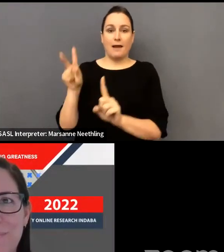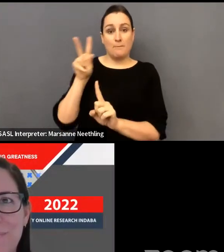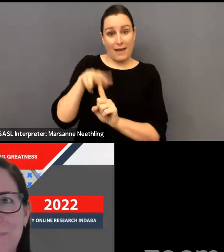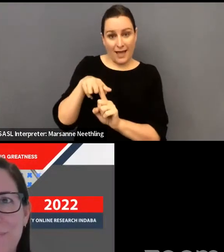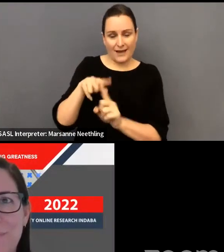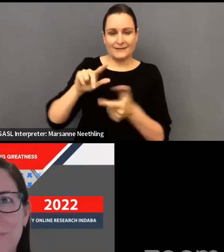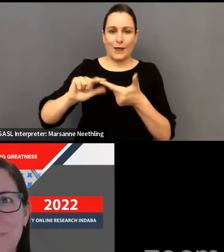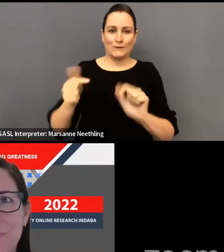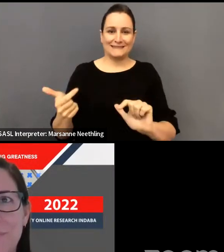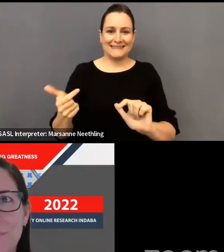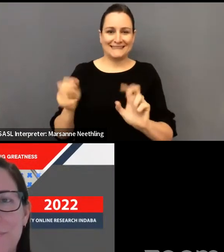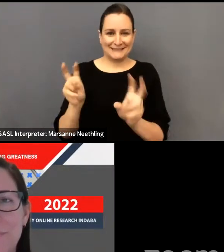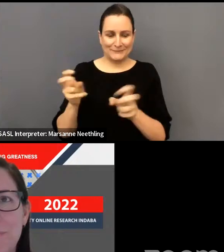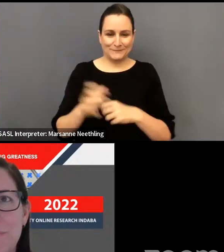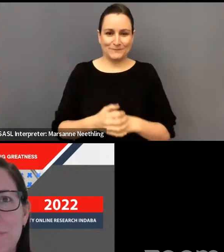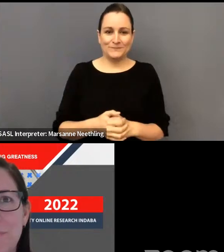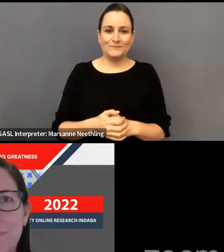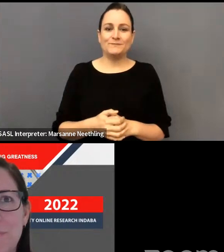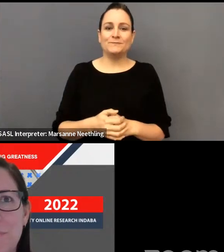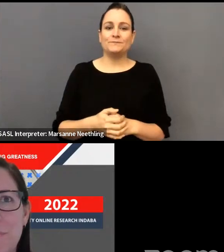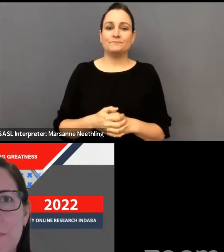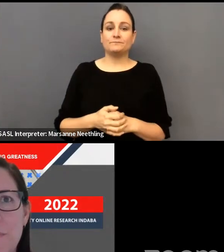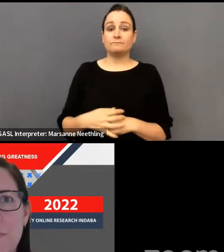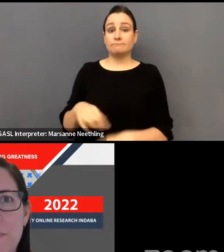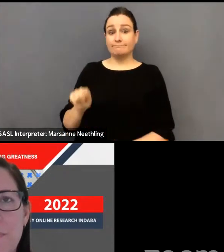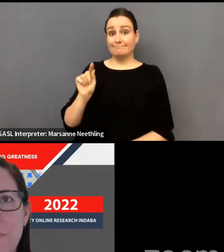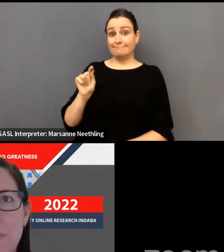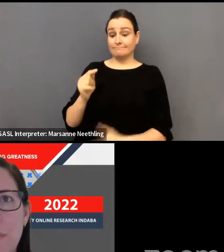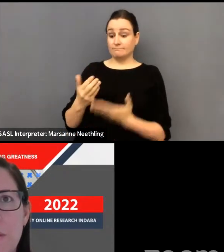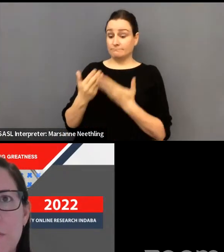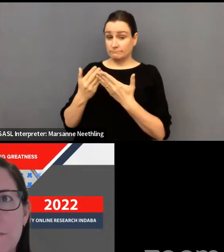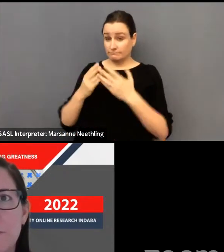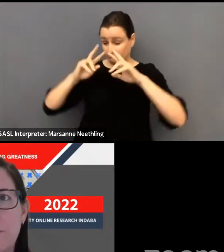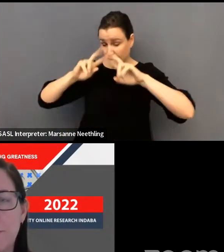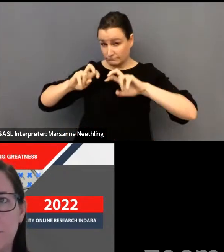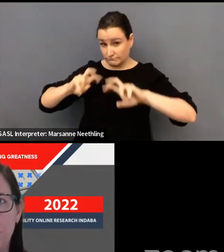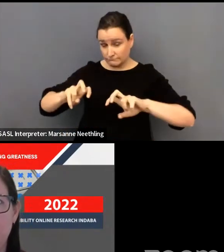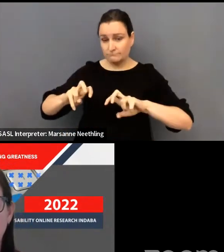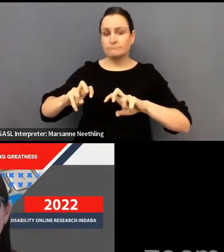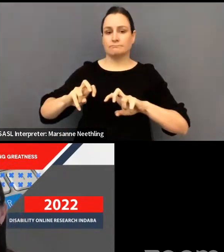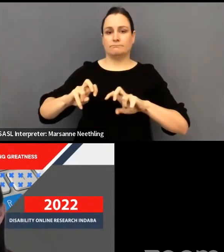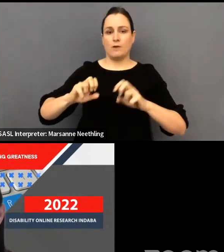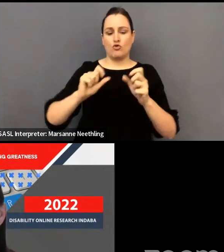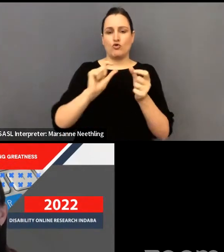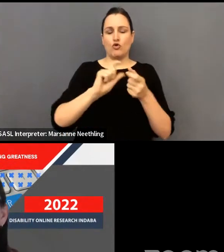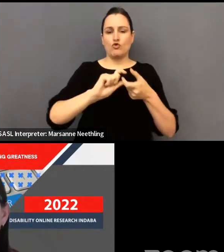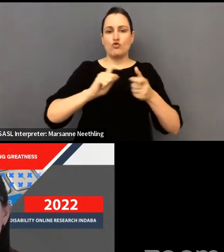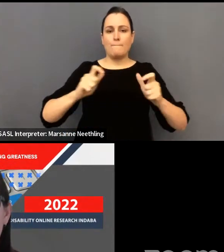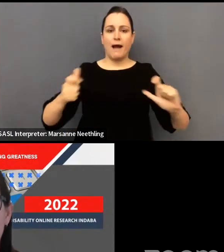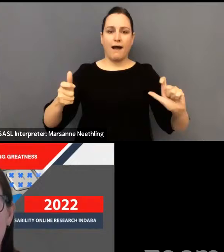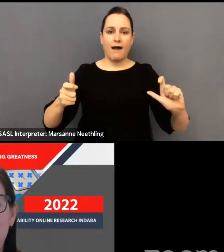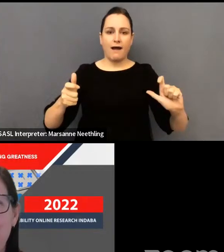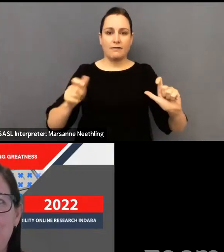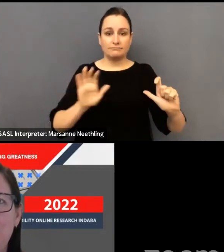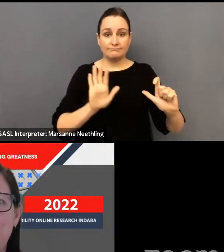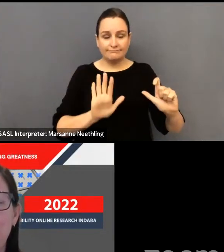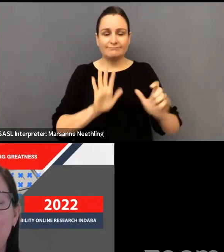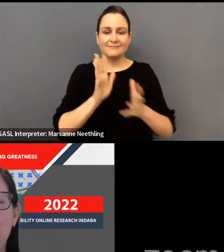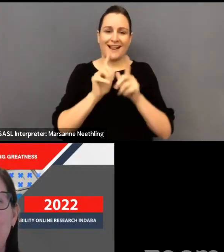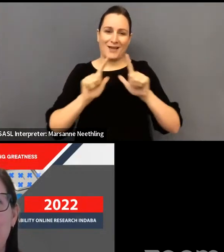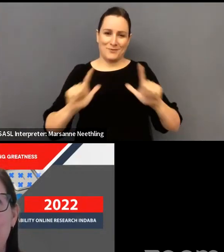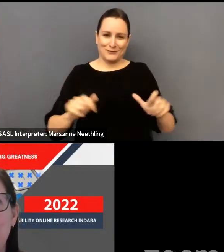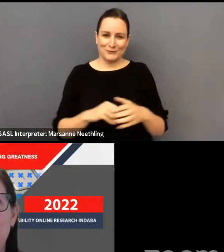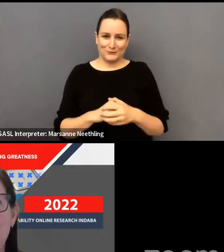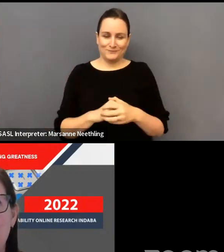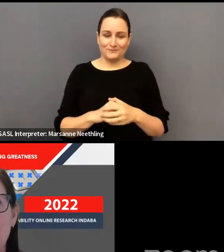A study focuses on the grammatical structure of South African Sign Language and other